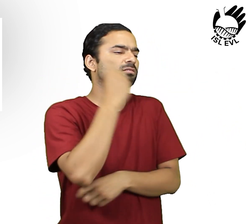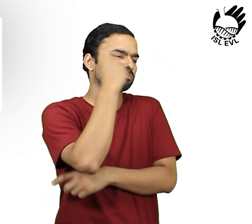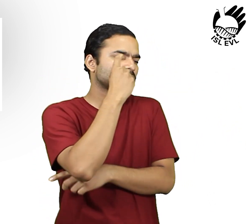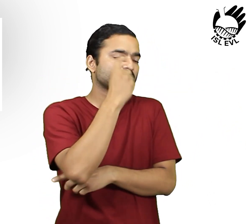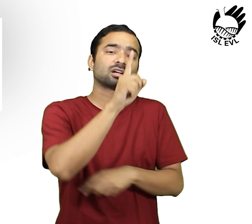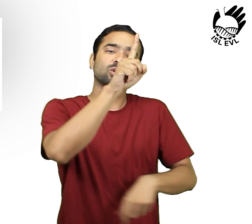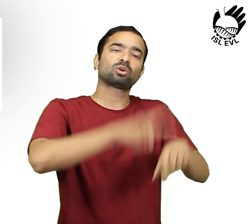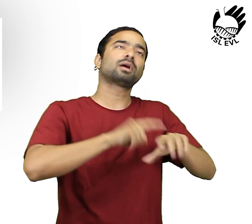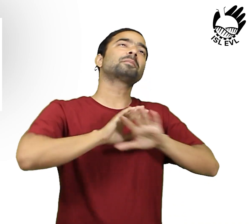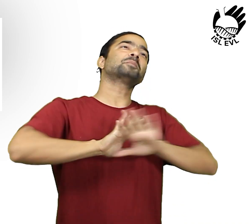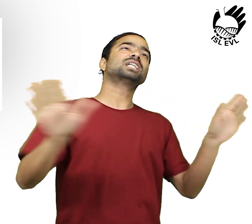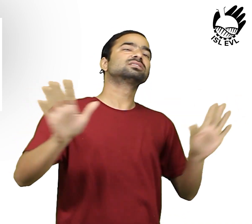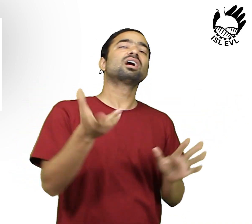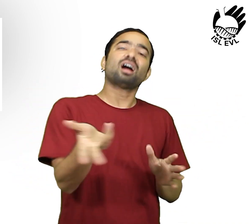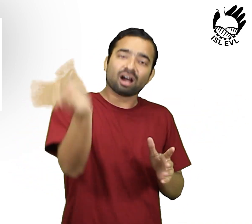once we have chosen our sample,